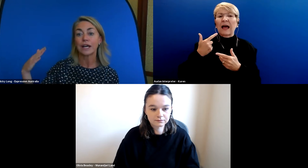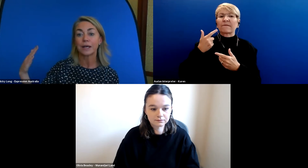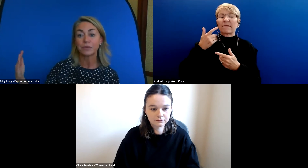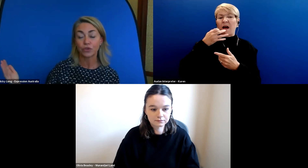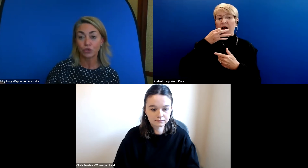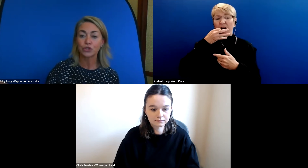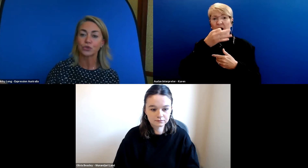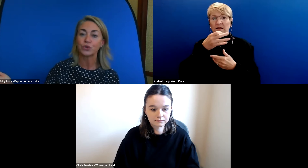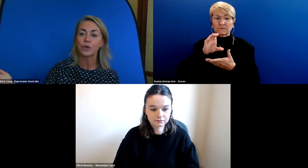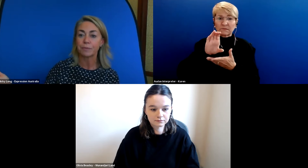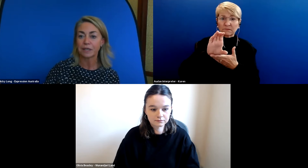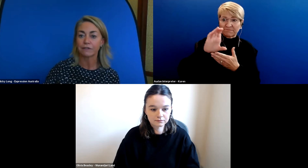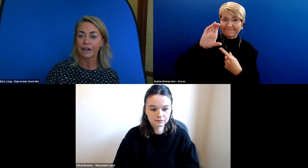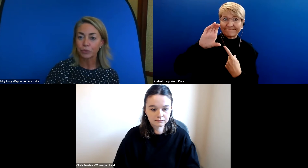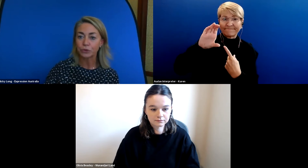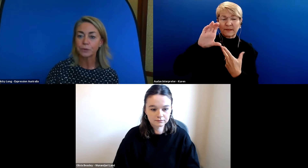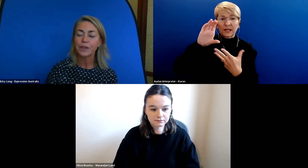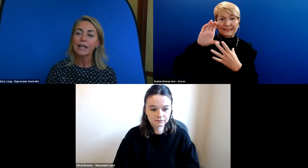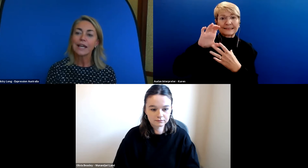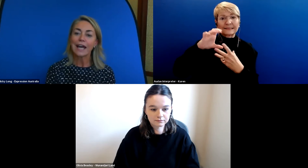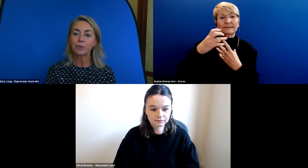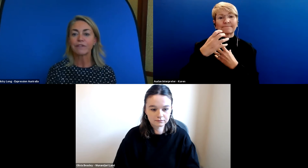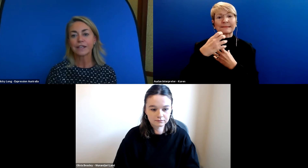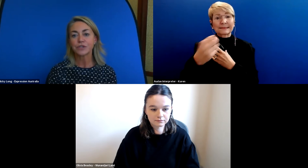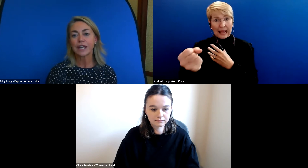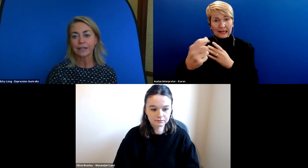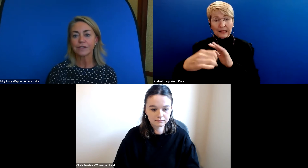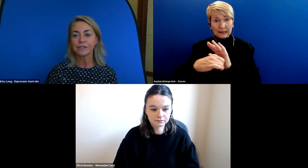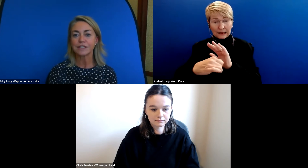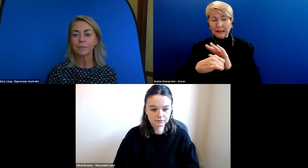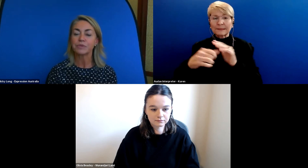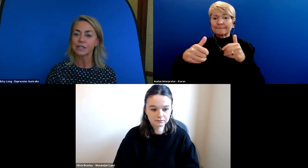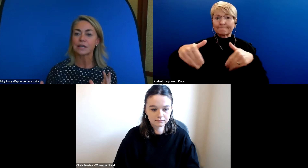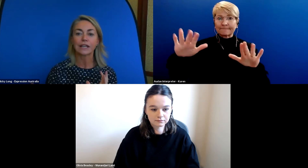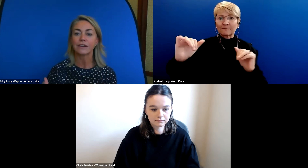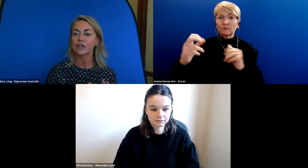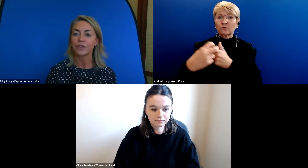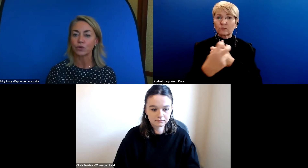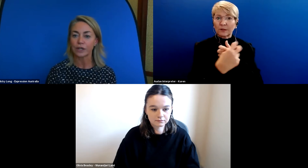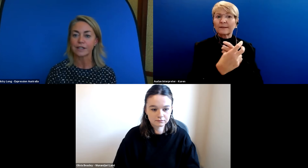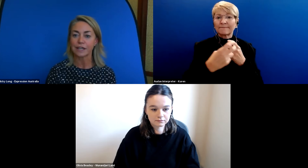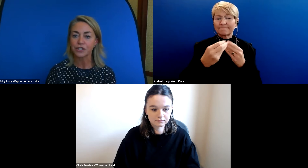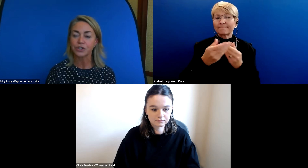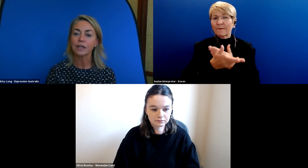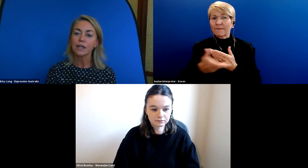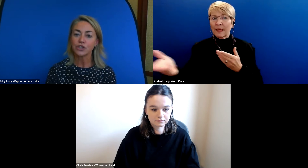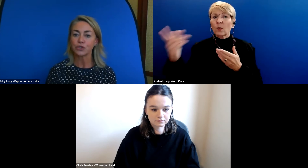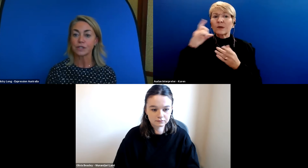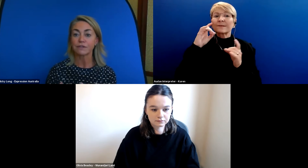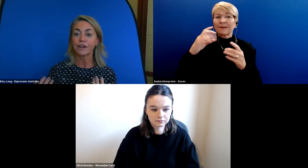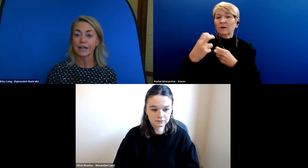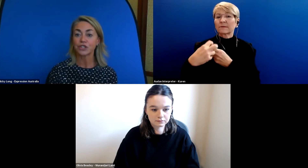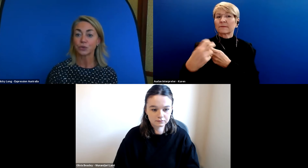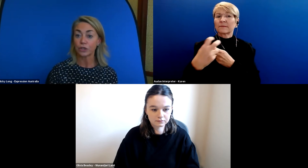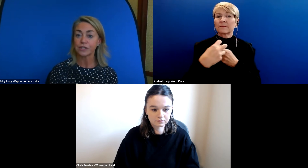now through to the middle of April. And we've had to take this step, just like every other organisation, due